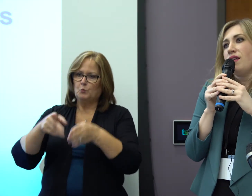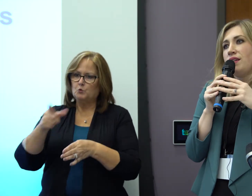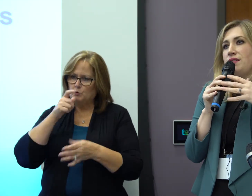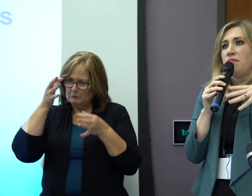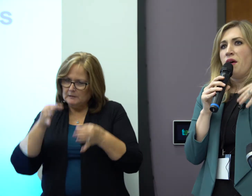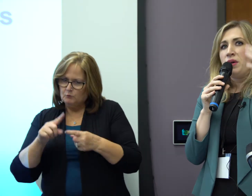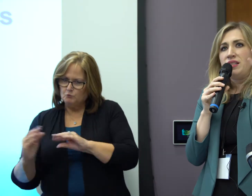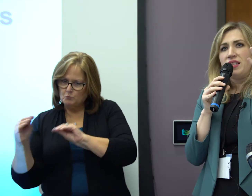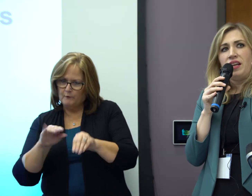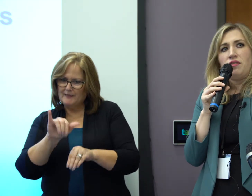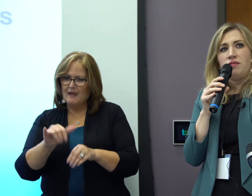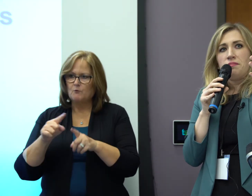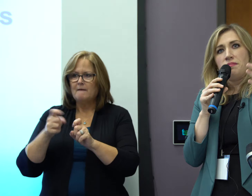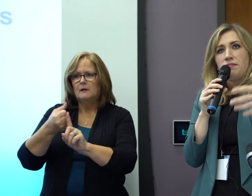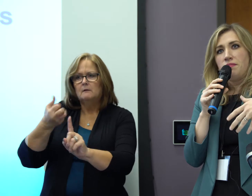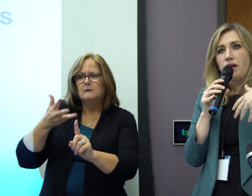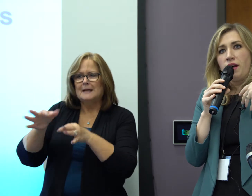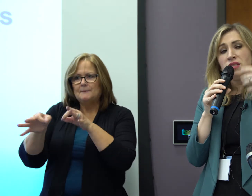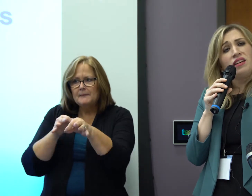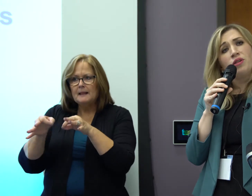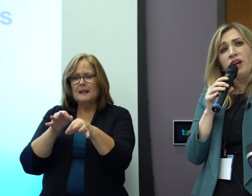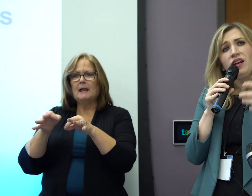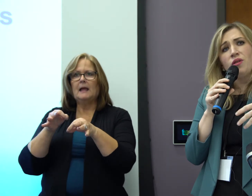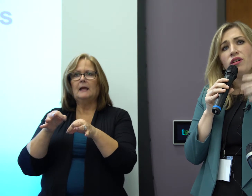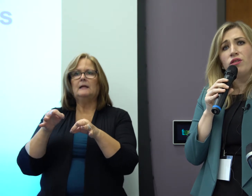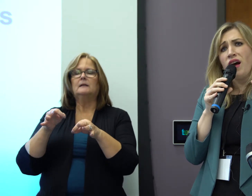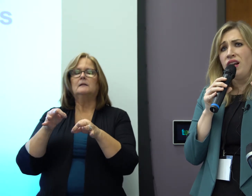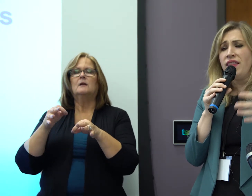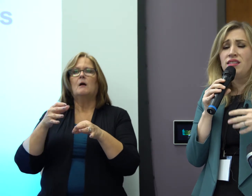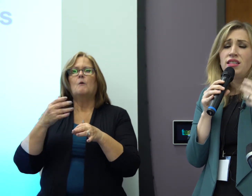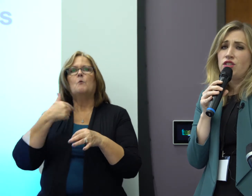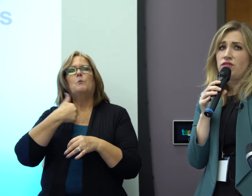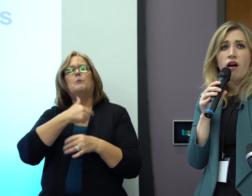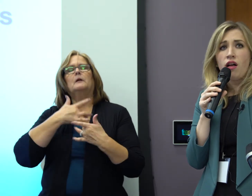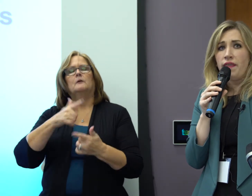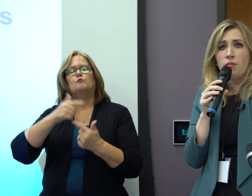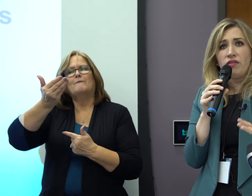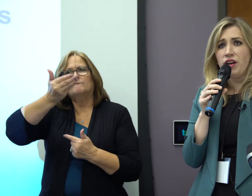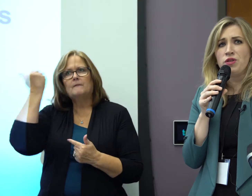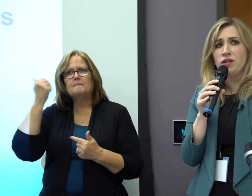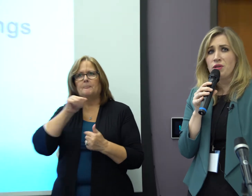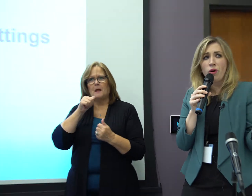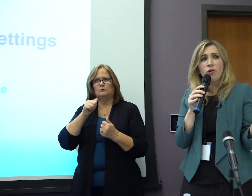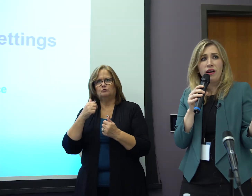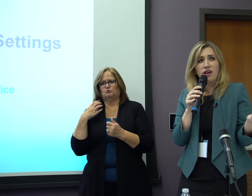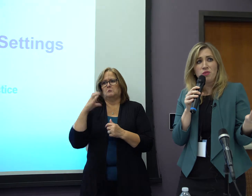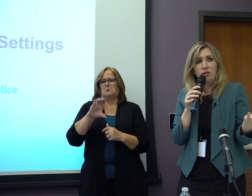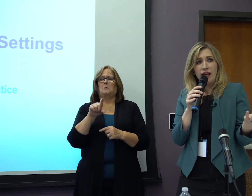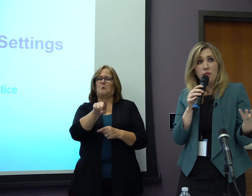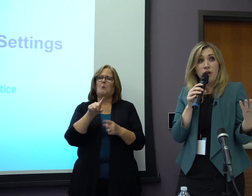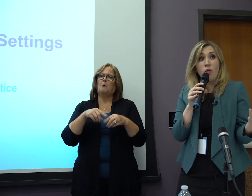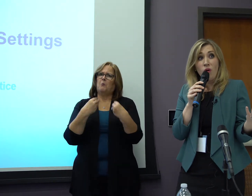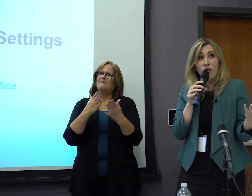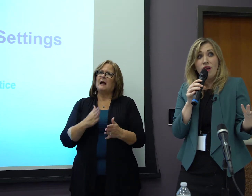that maybe that's a piece that's kind of taken for granted or forgotten, and that doesn't just fall on the providers. Certainly support coordinators